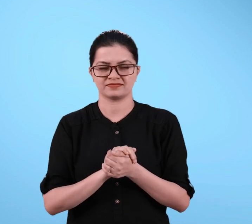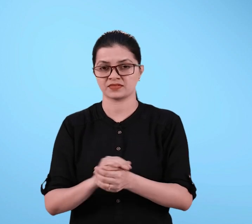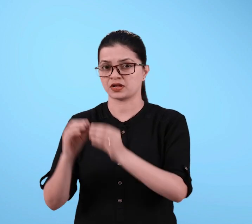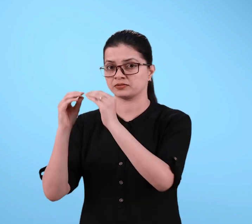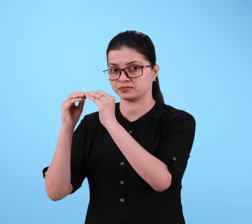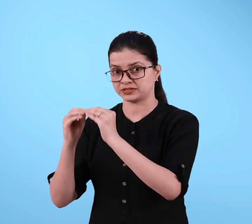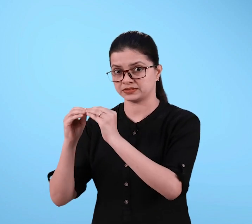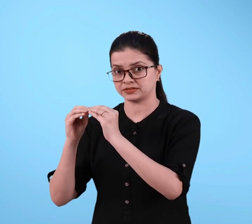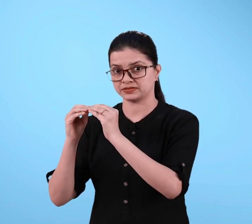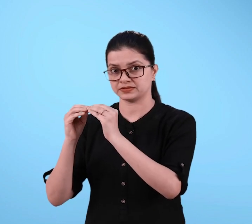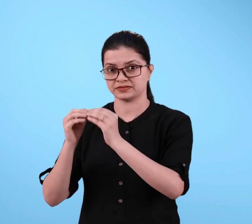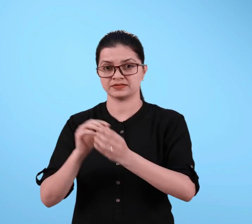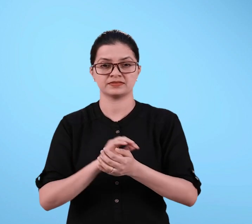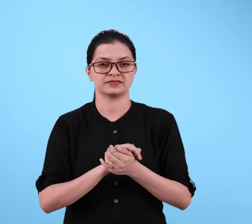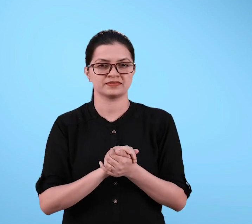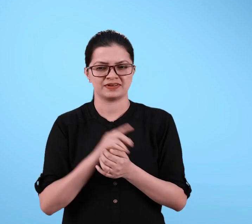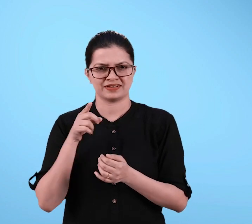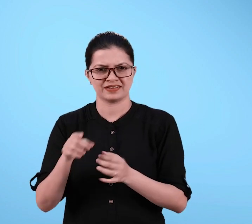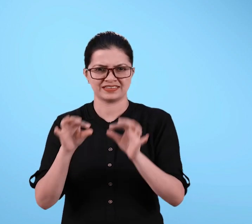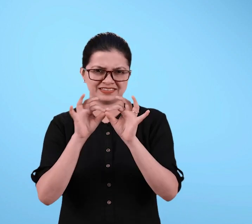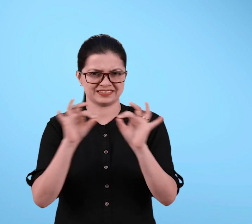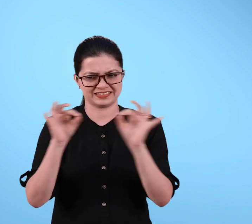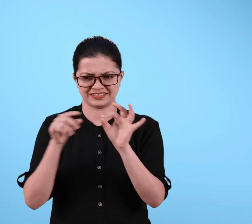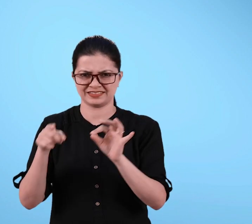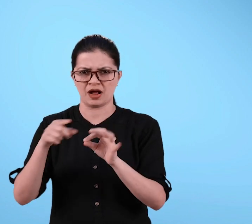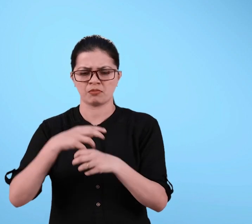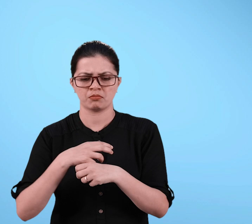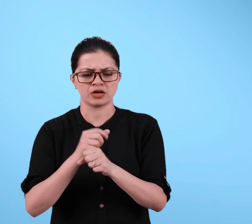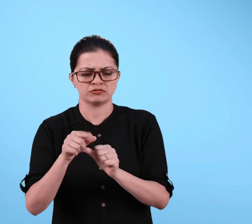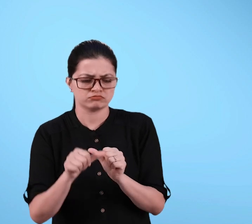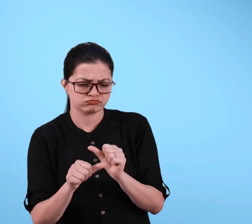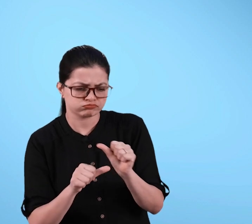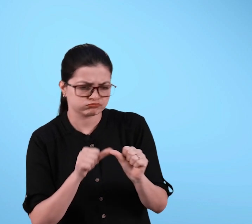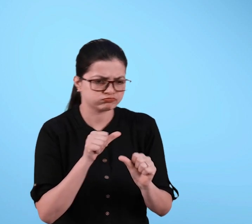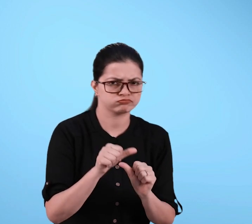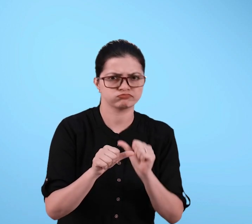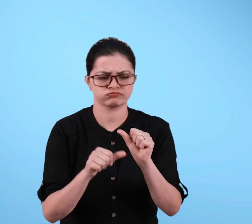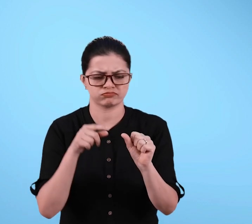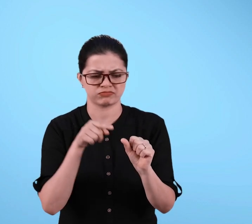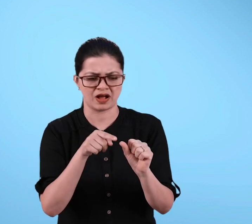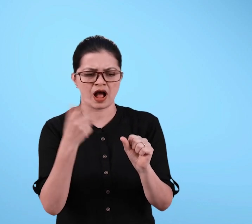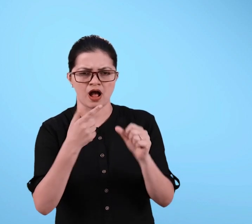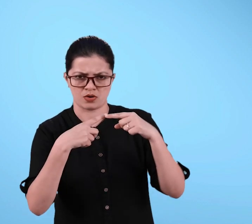Spinning is a B. process of making fibers. Spinning is a process of making fibers.